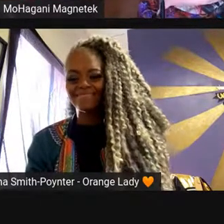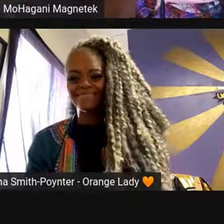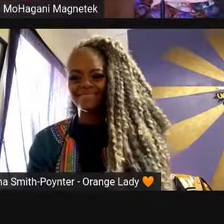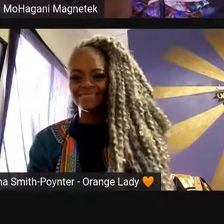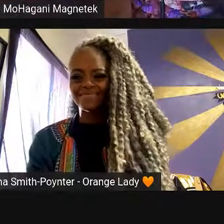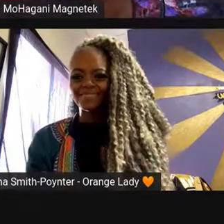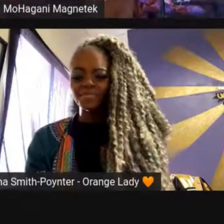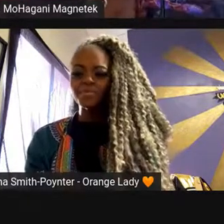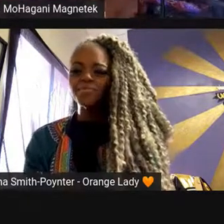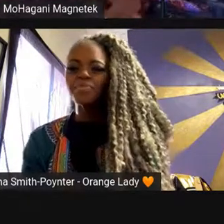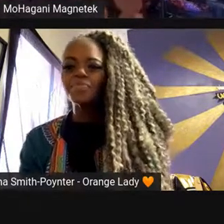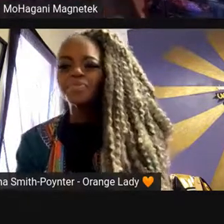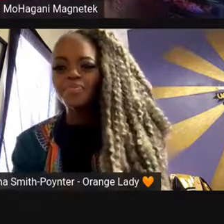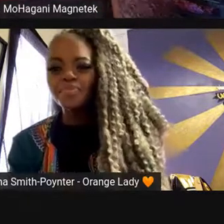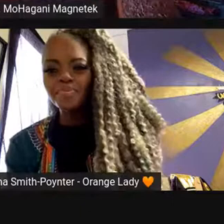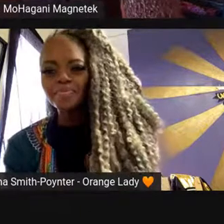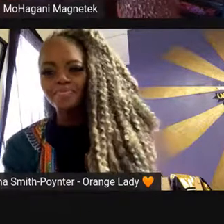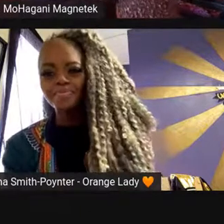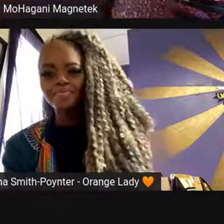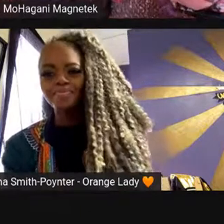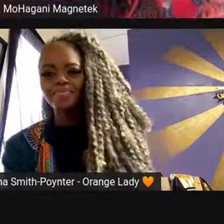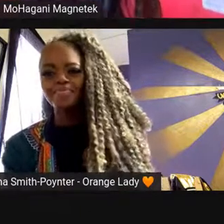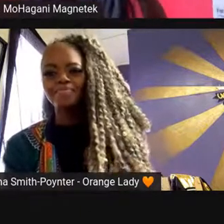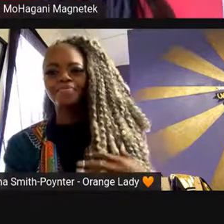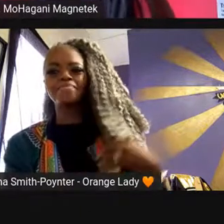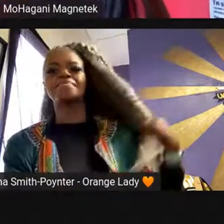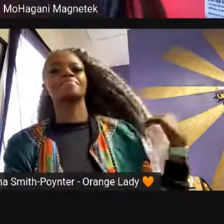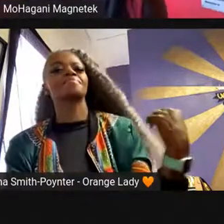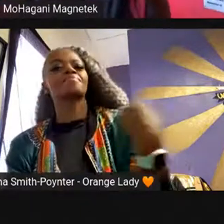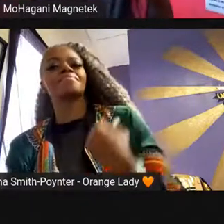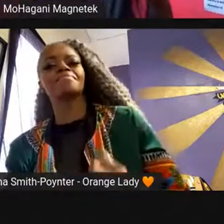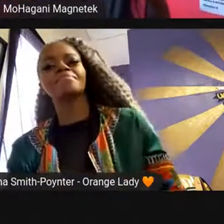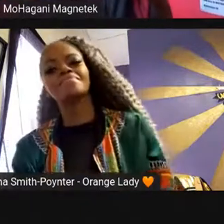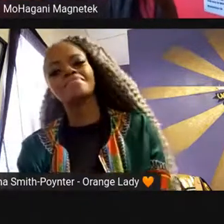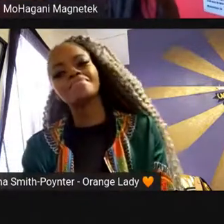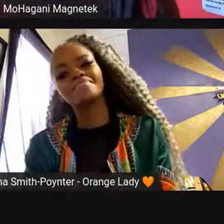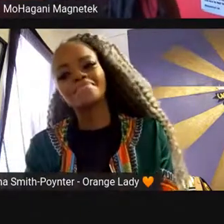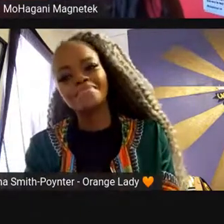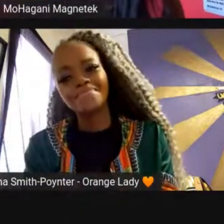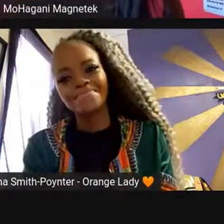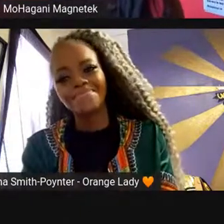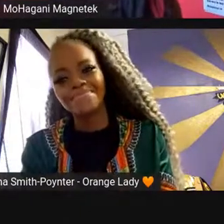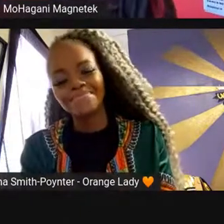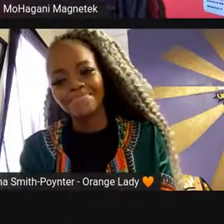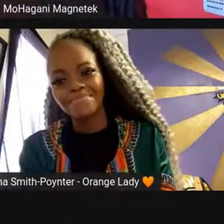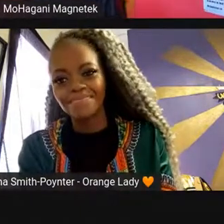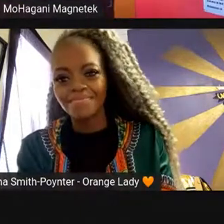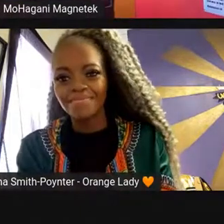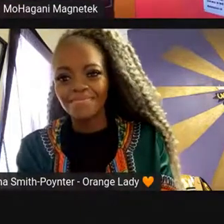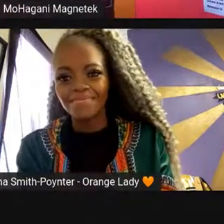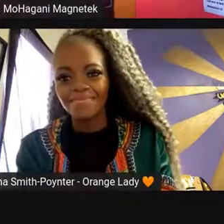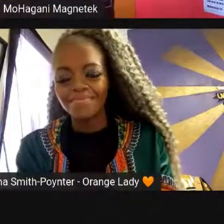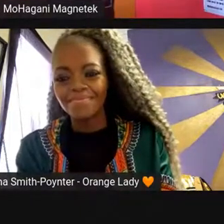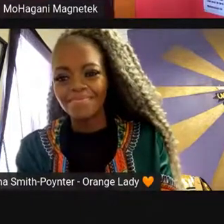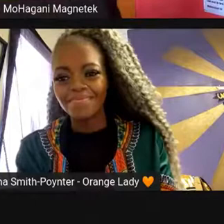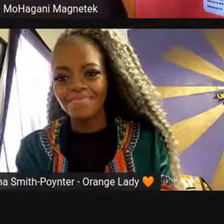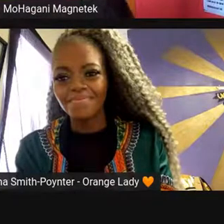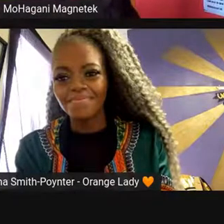Yeah, I kind of want to piggyback off of what Annis said. I also want to say how grateful I